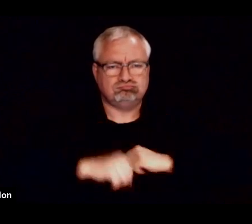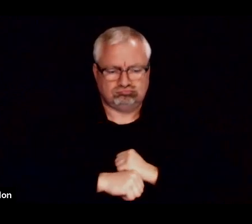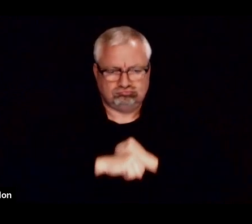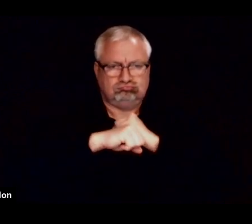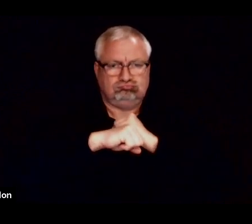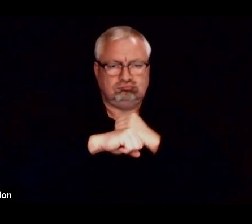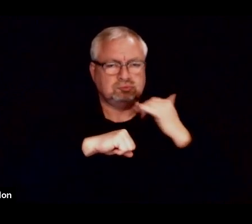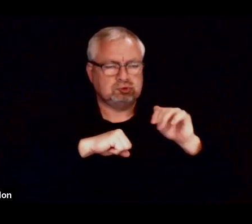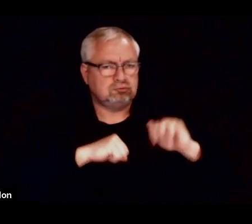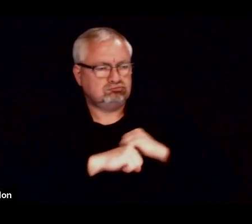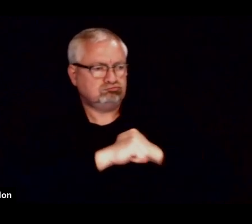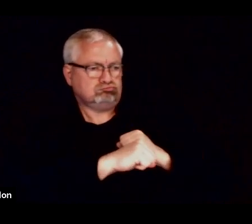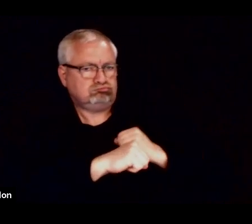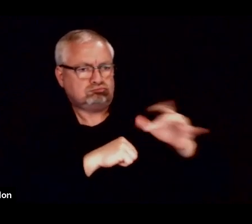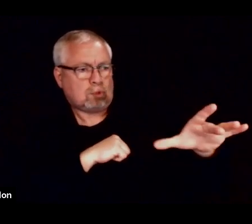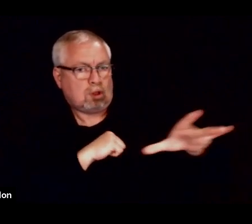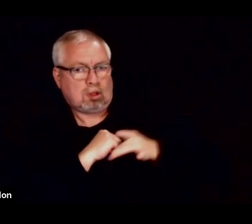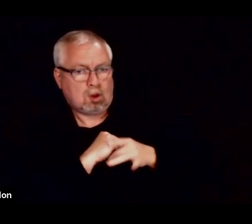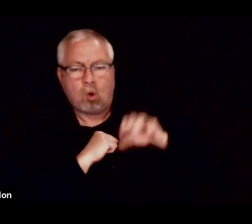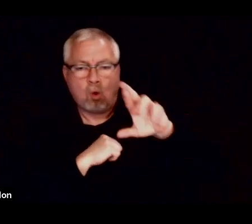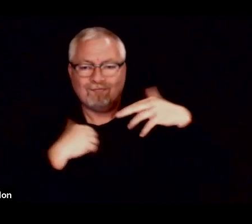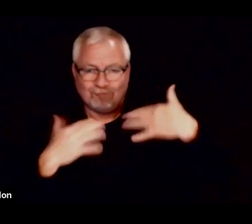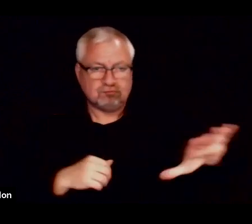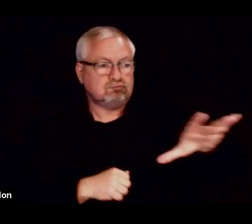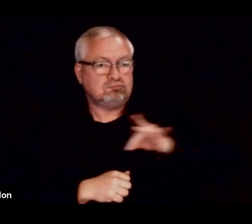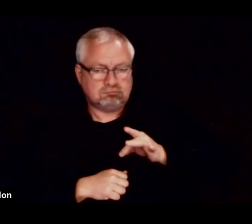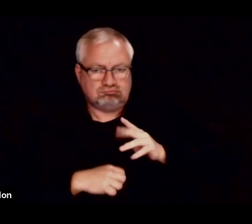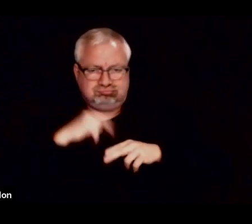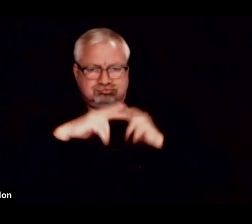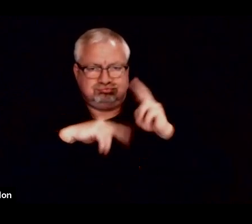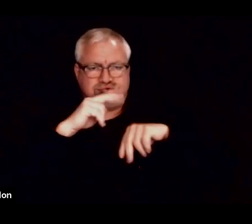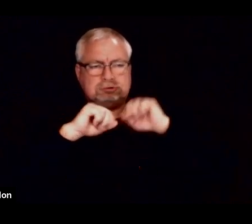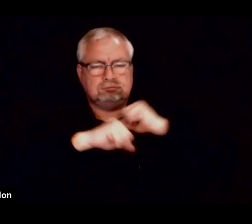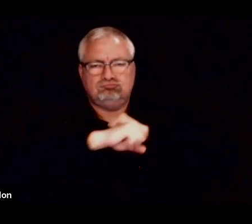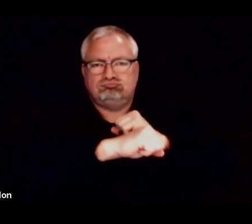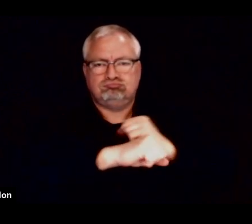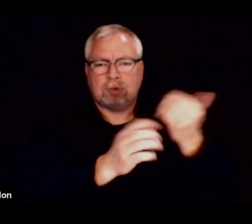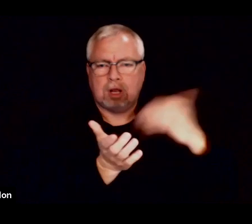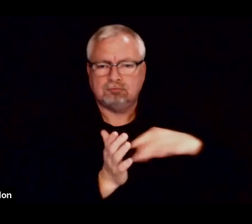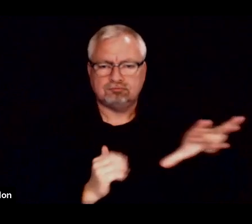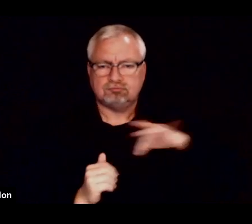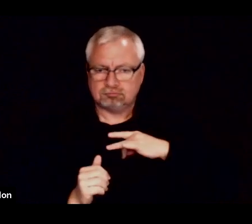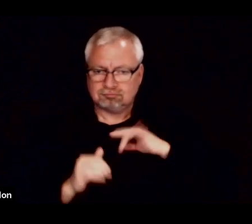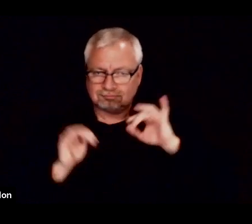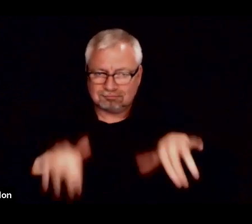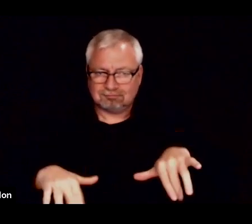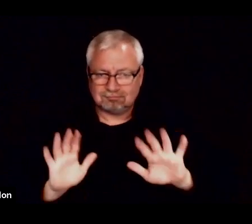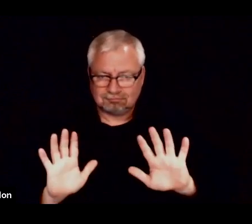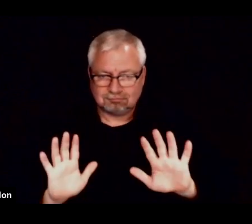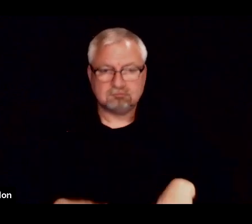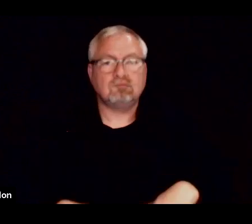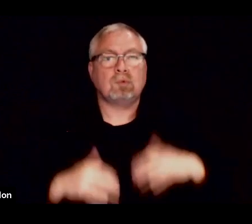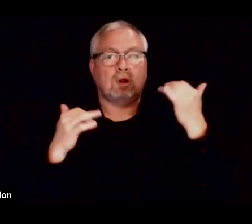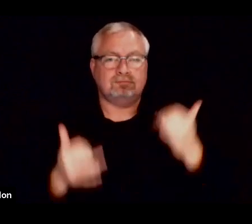case, SARS-CoV-2. And some of the issues